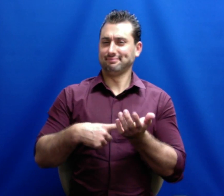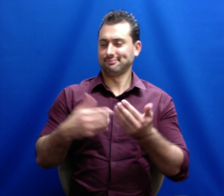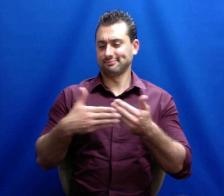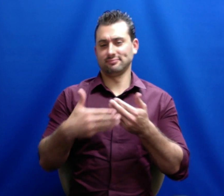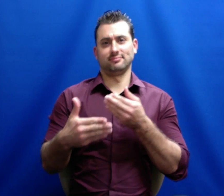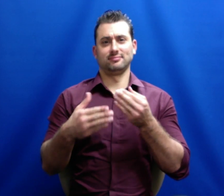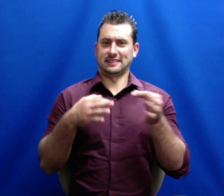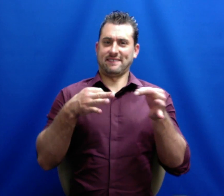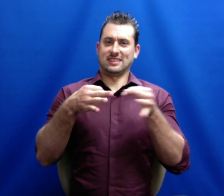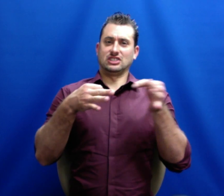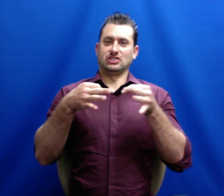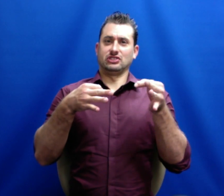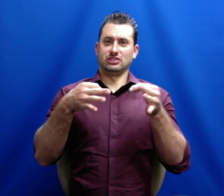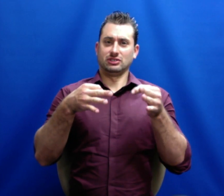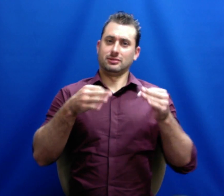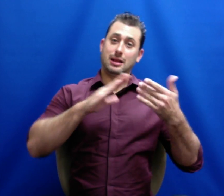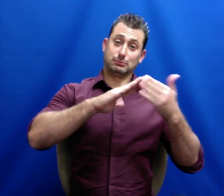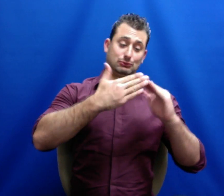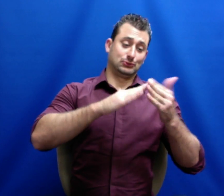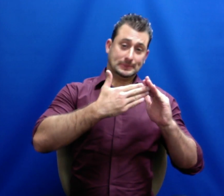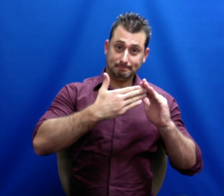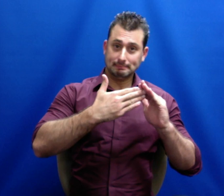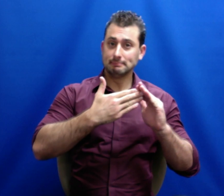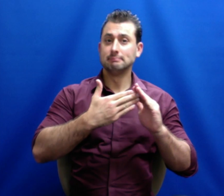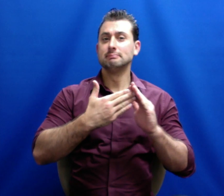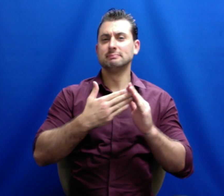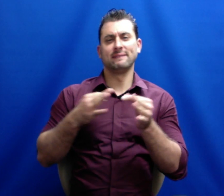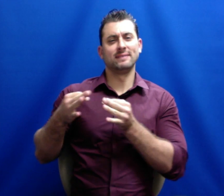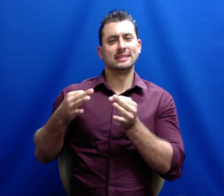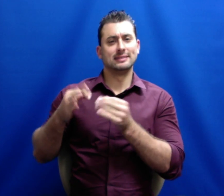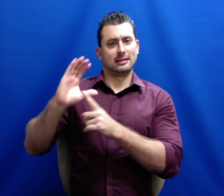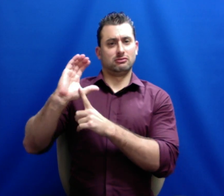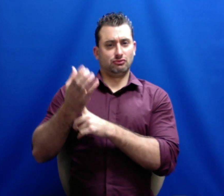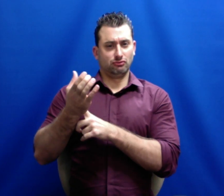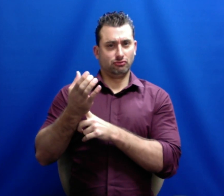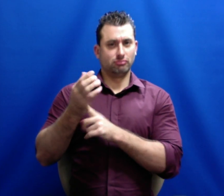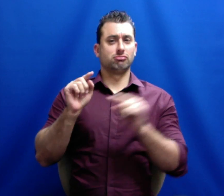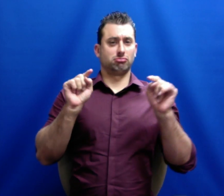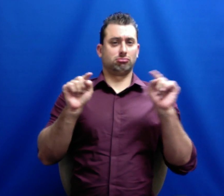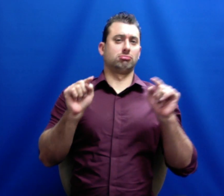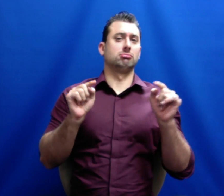Now I'd like to discuss a little bit about definitions, community, as well as the definition of culture.